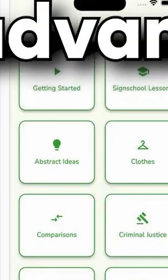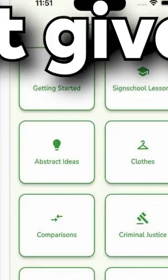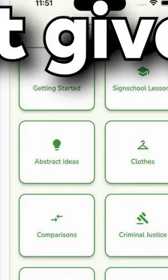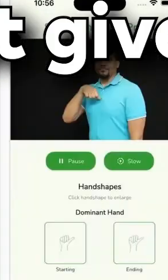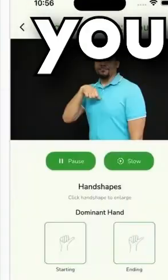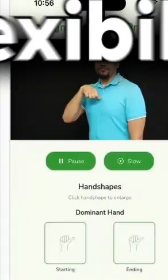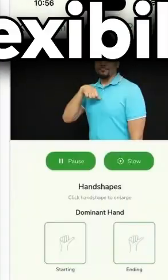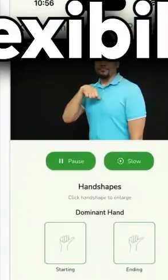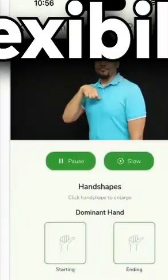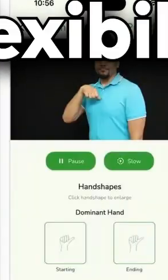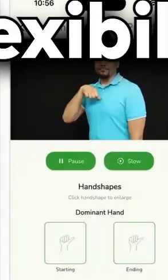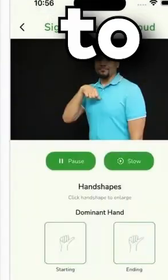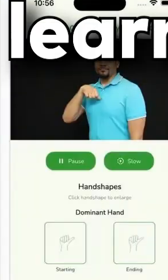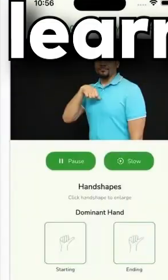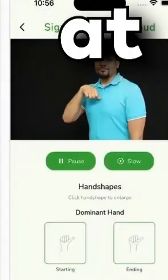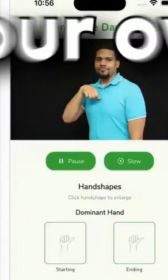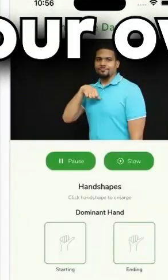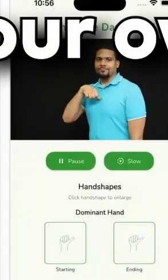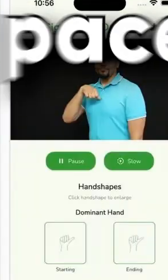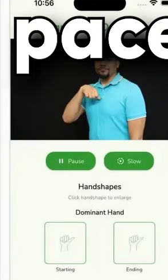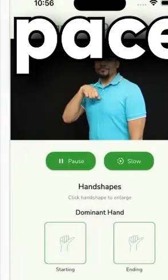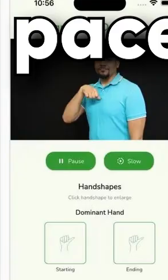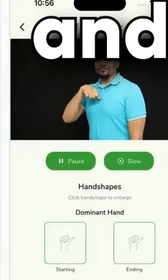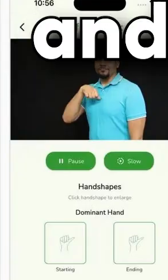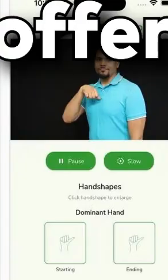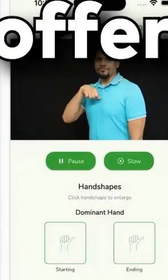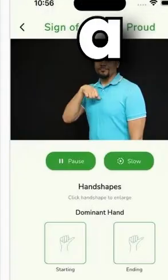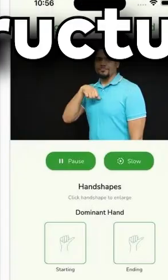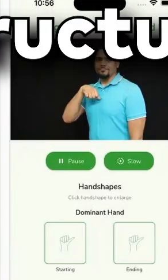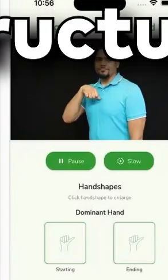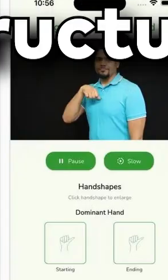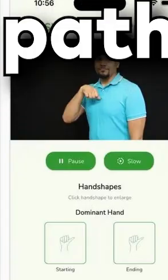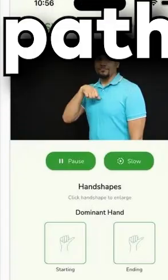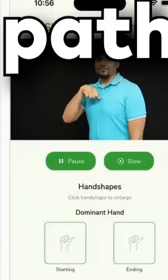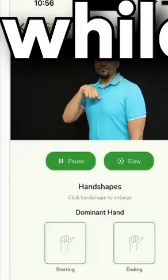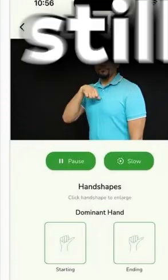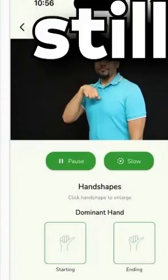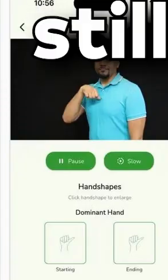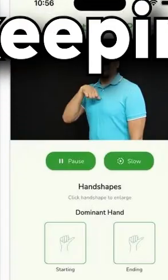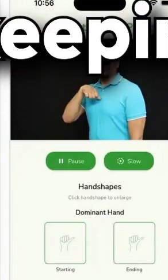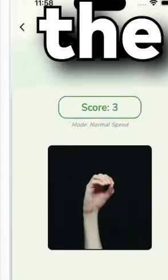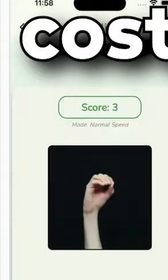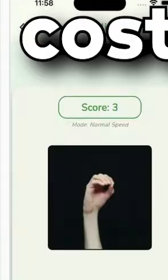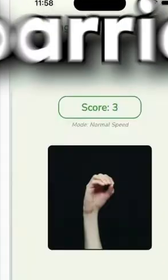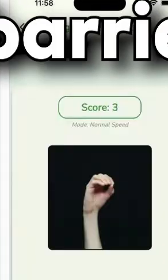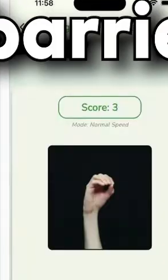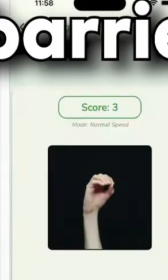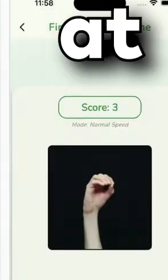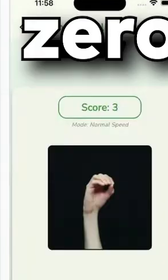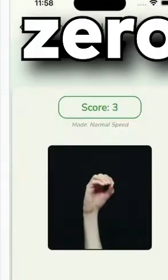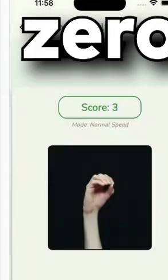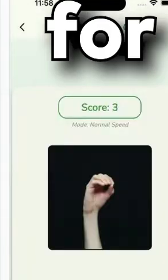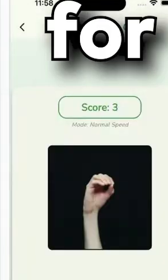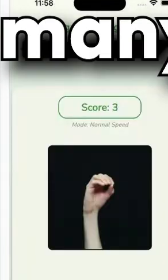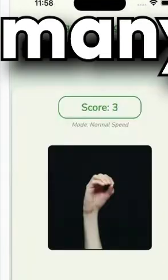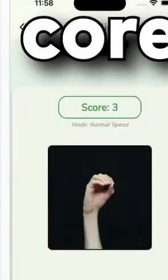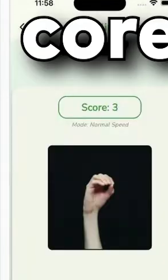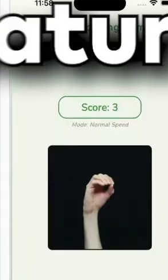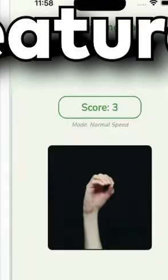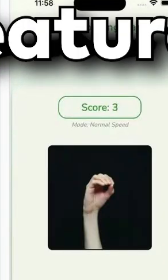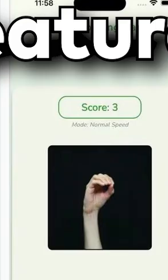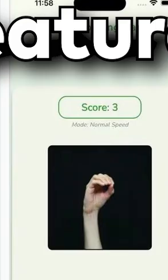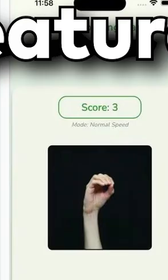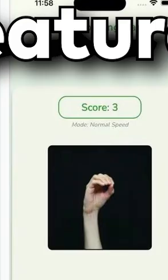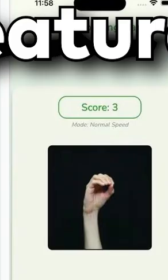advantage? It gives you flexibility to learn at your own pace and offers a structured path while still keeping the cost barrier at zero for many